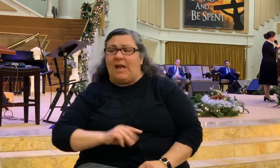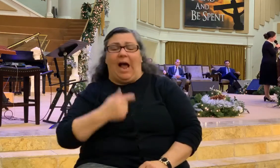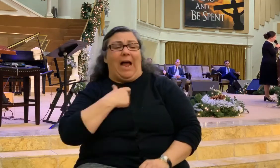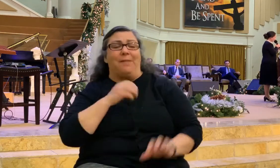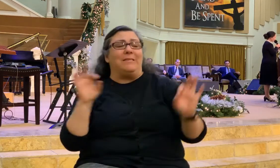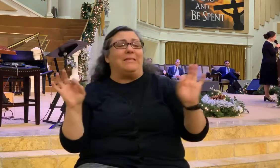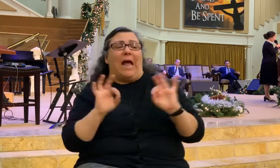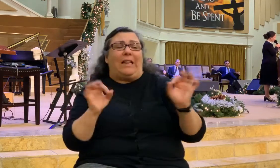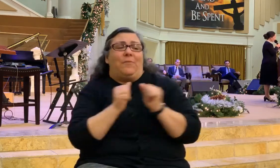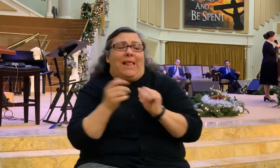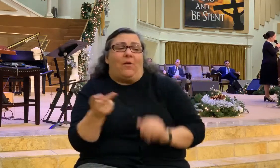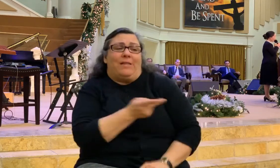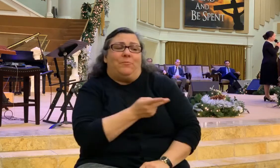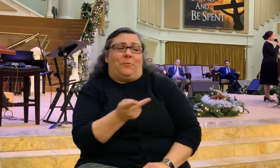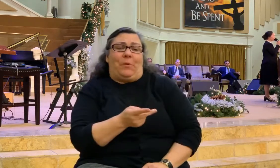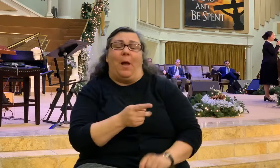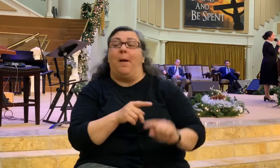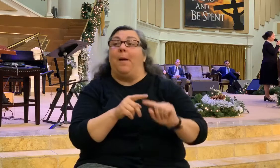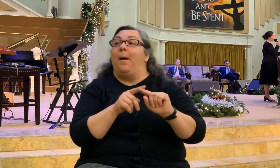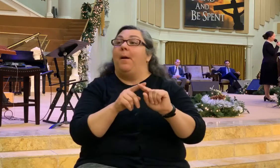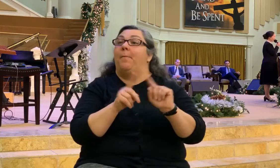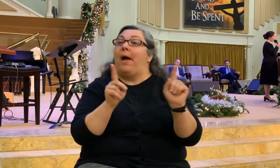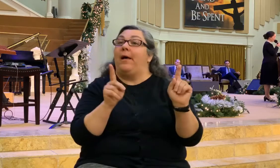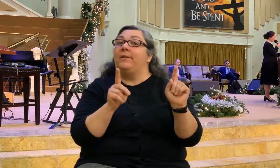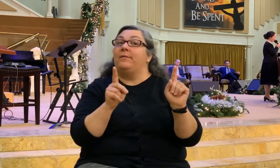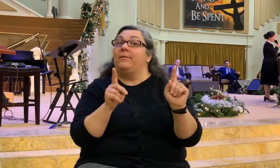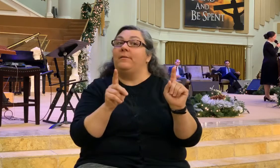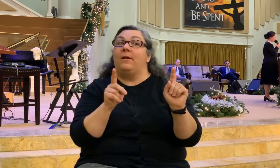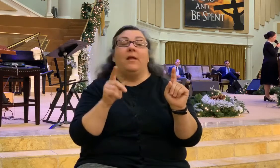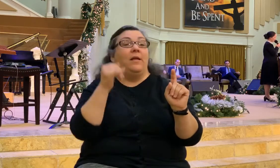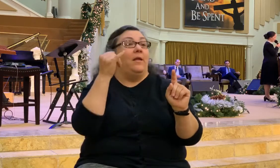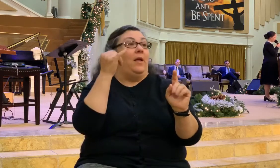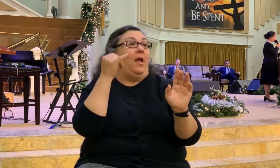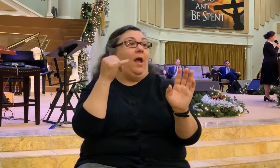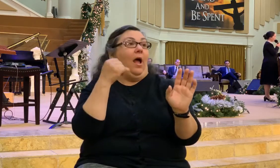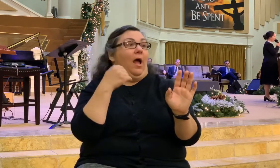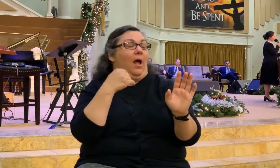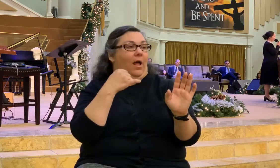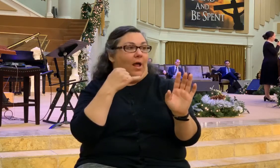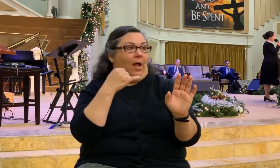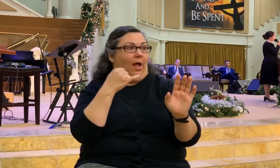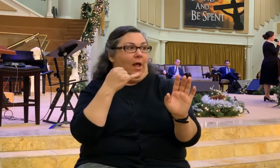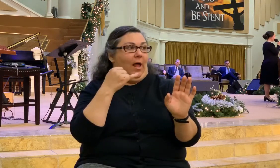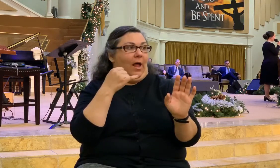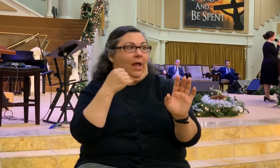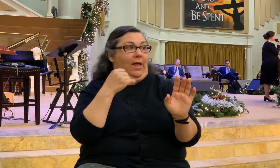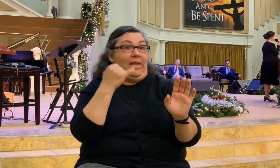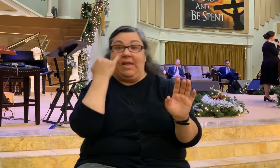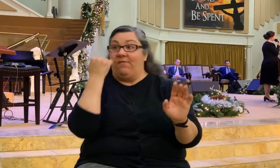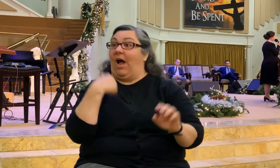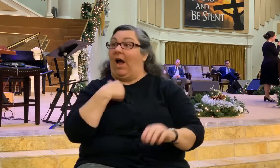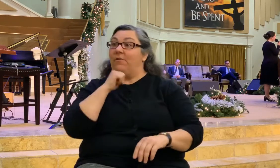them. And if I was not in Honduras, this is where I would be, helping